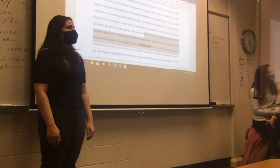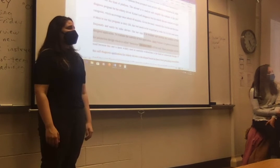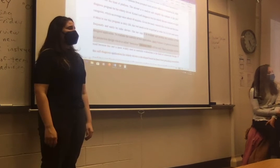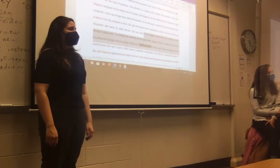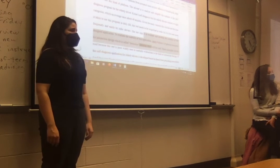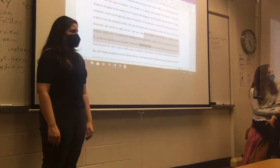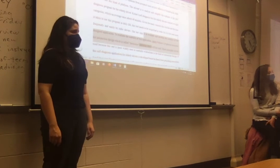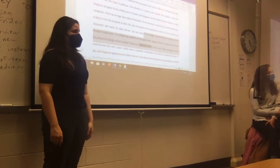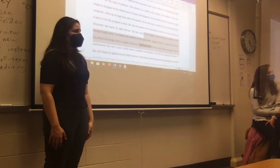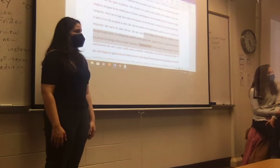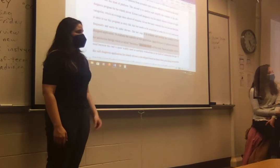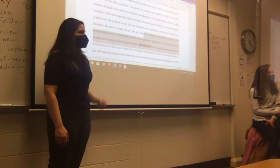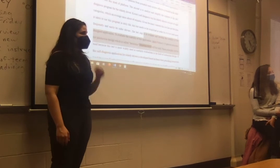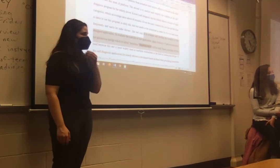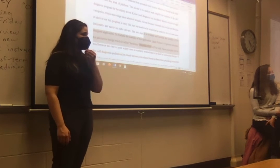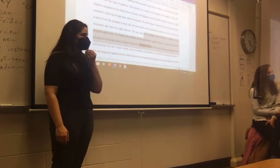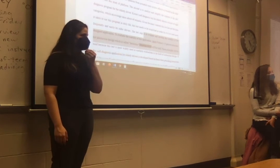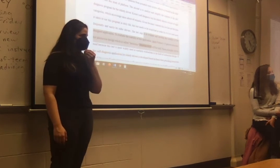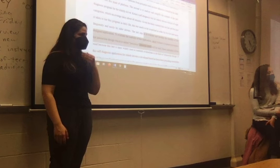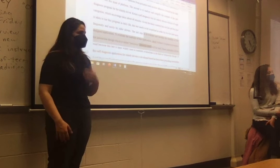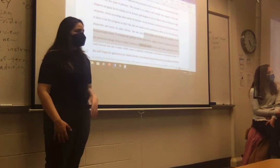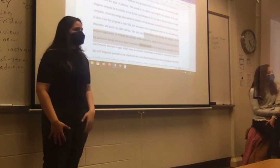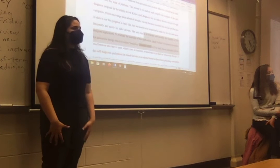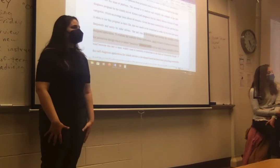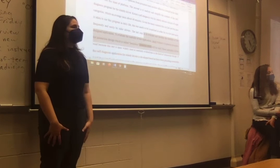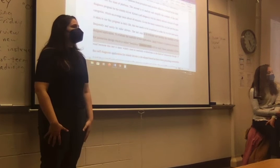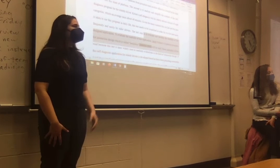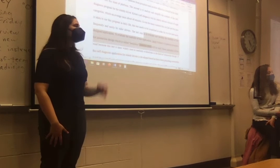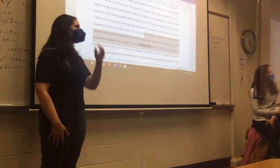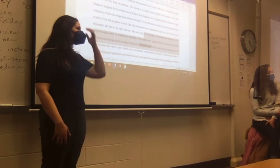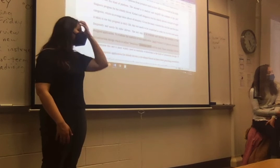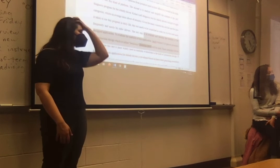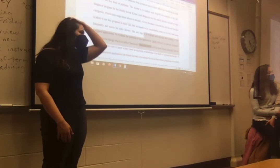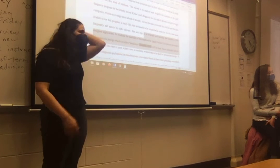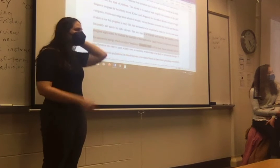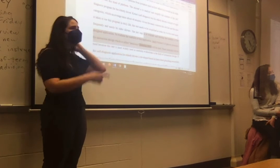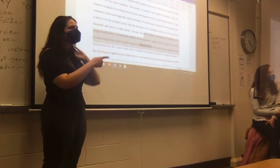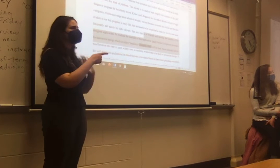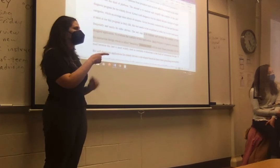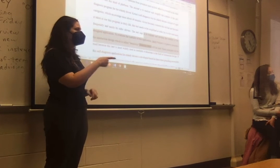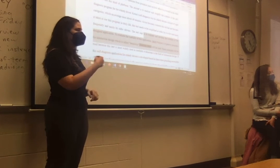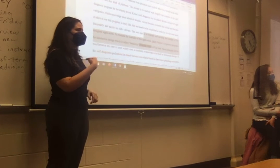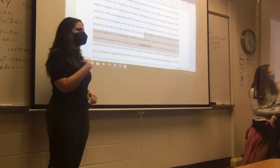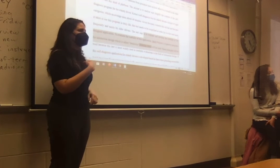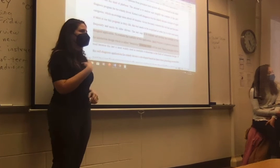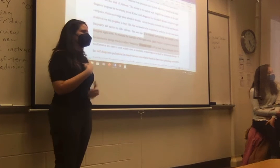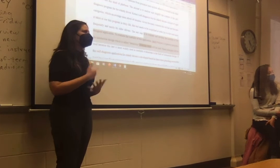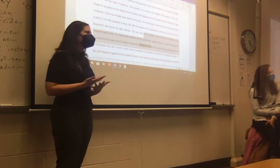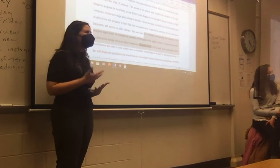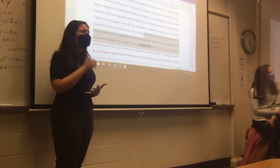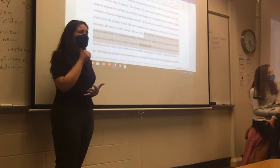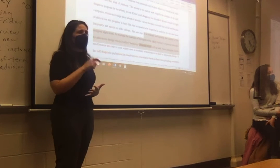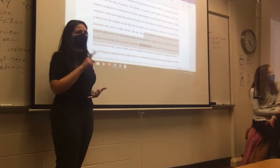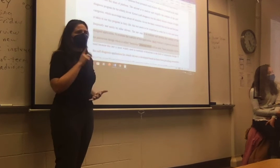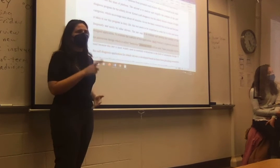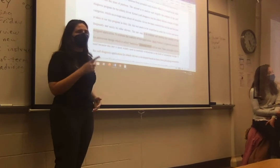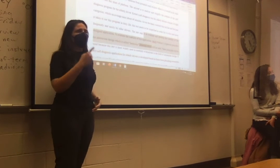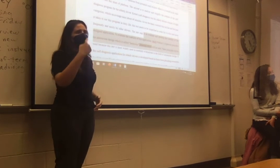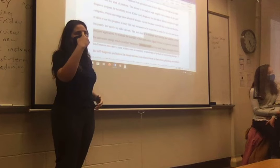Any ideas? For me, I think like, I'm going to actually, but my topic is